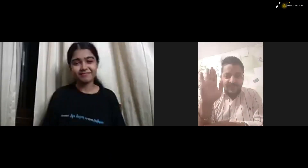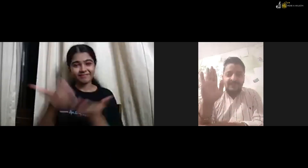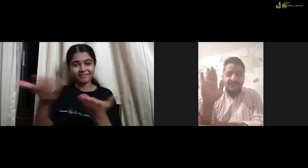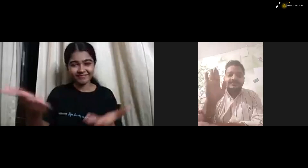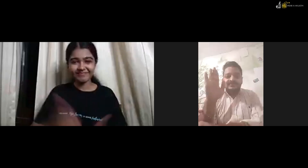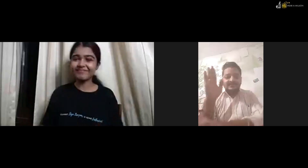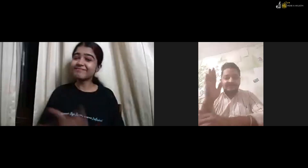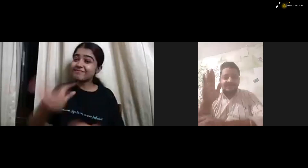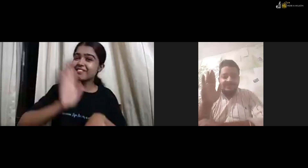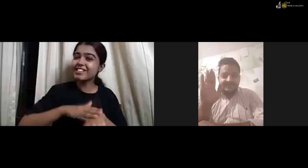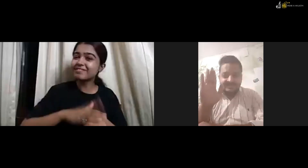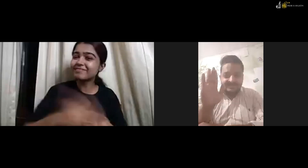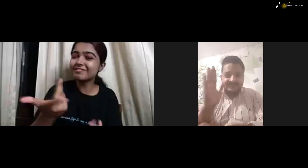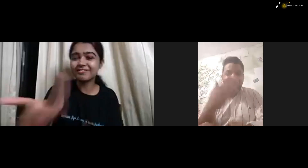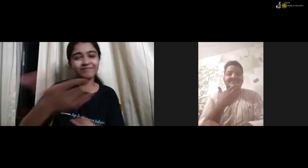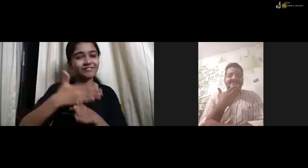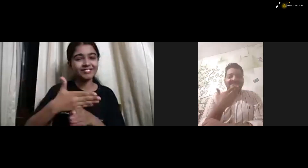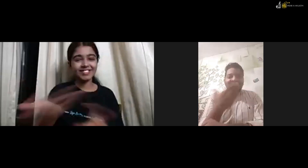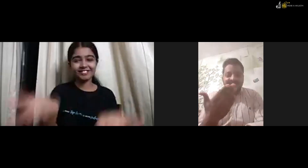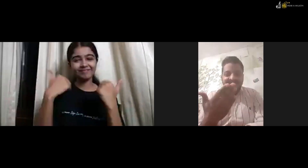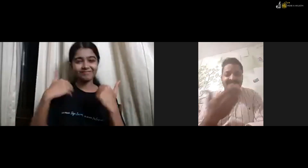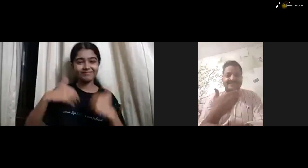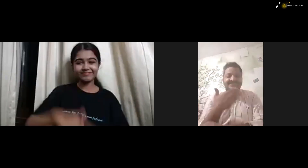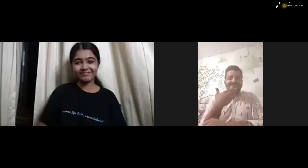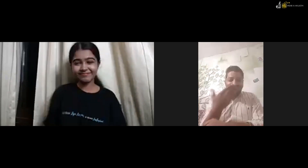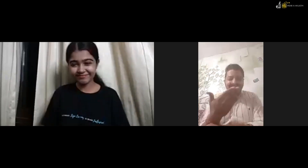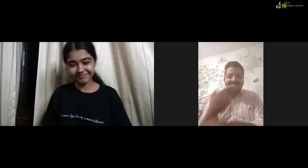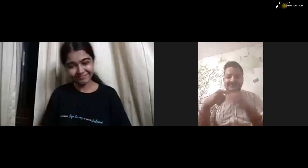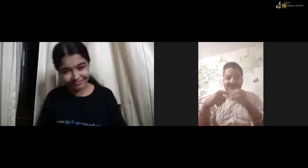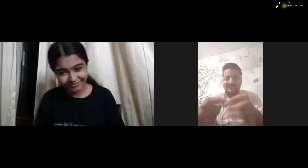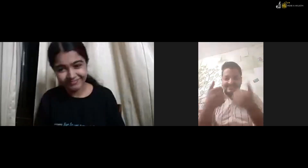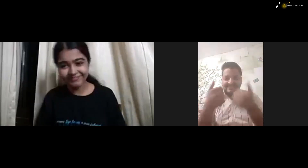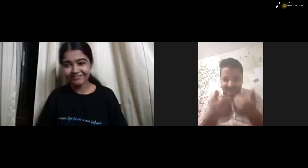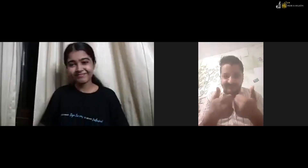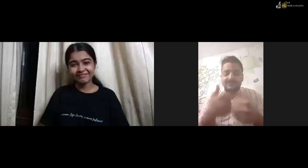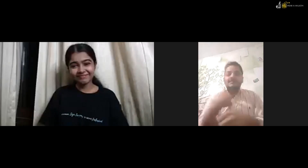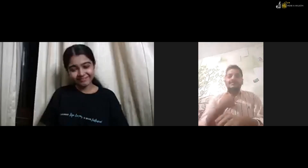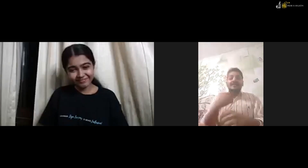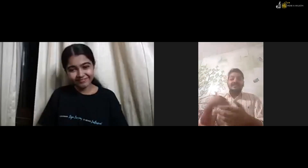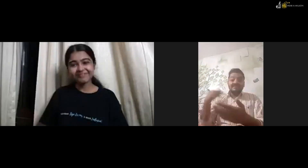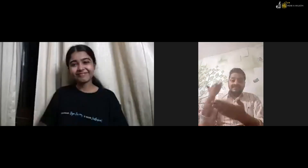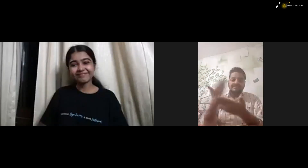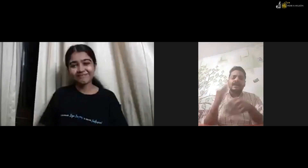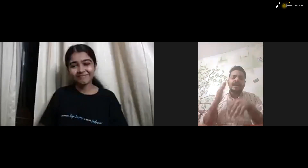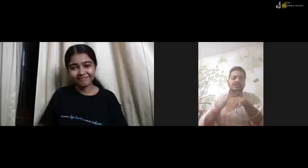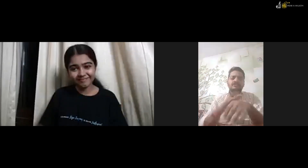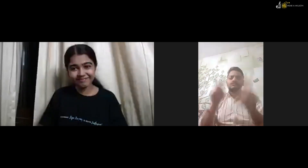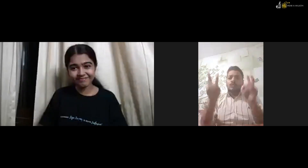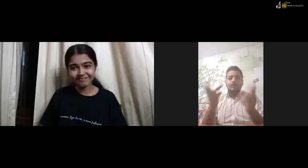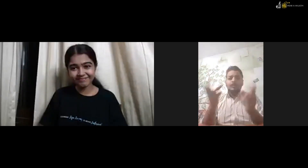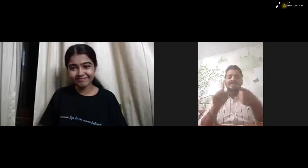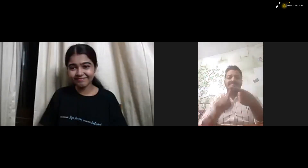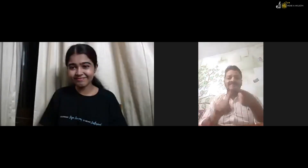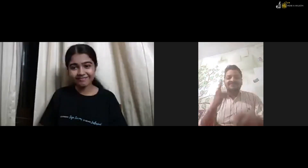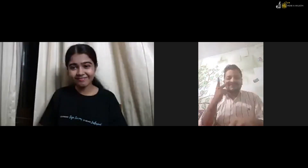Mirdul. Yeah. How about your experiences, Mirdul? Mirdul here. Thank you for asking